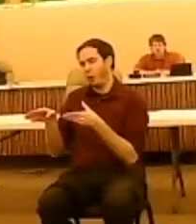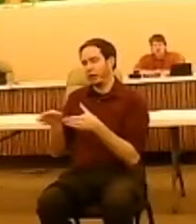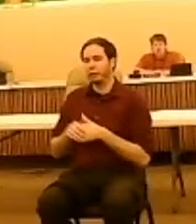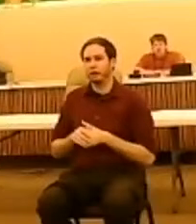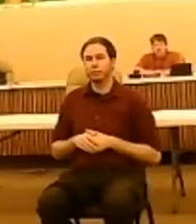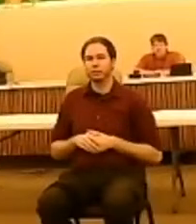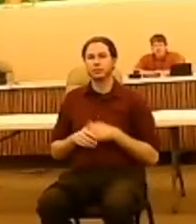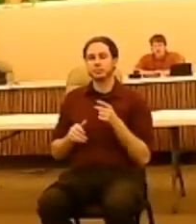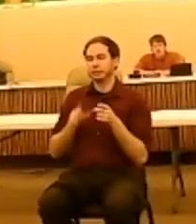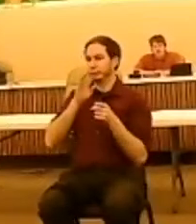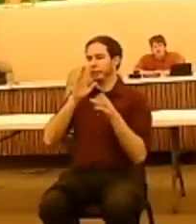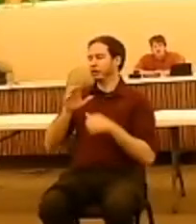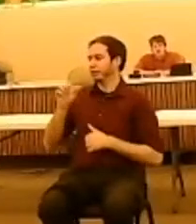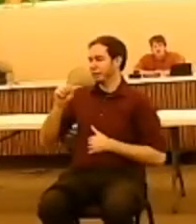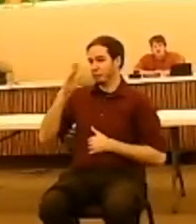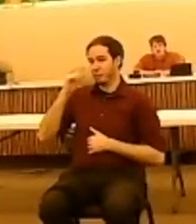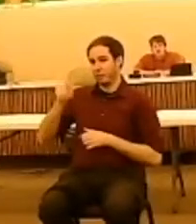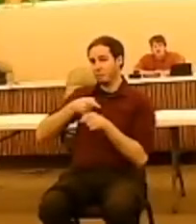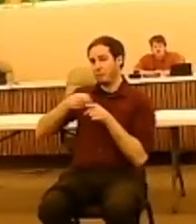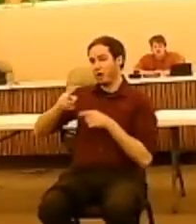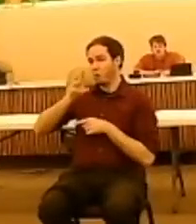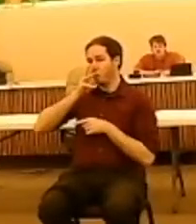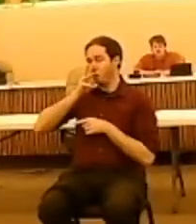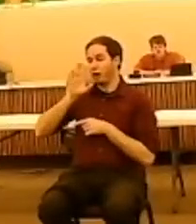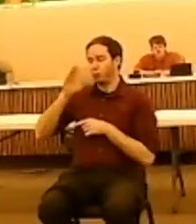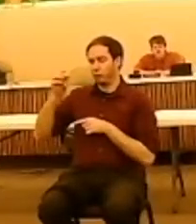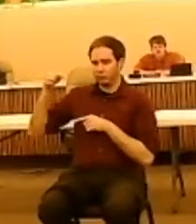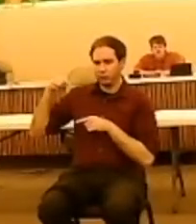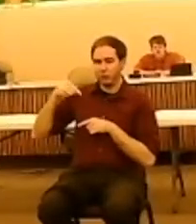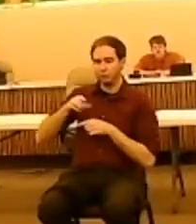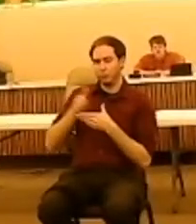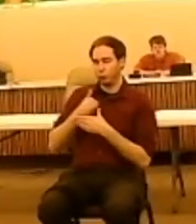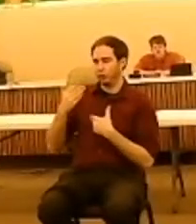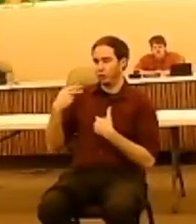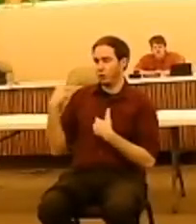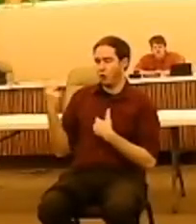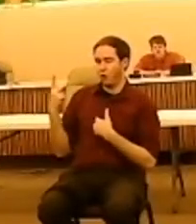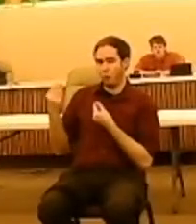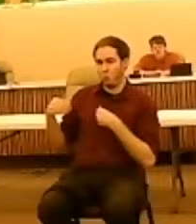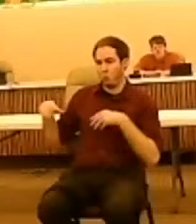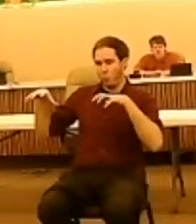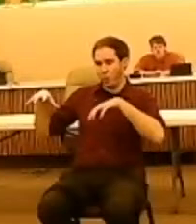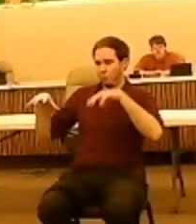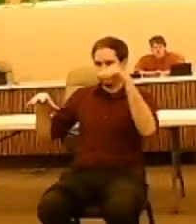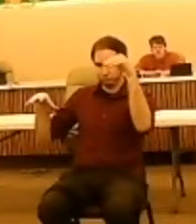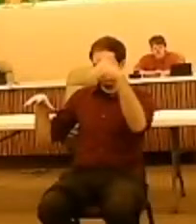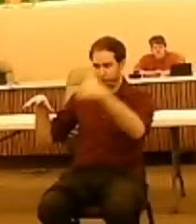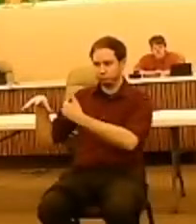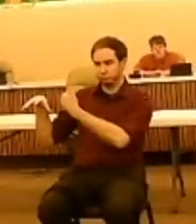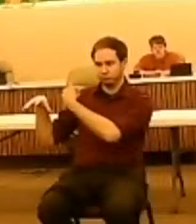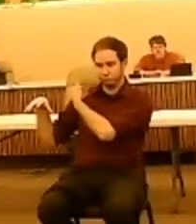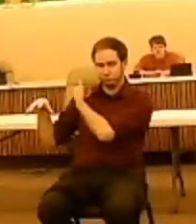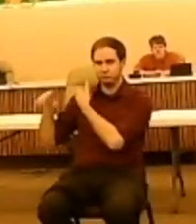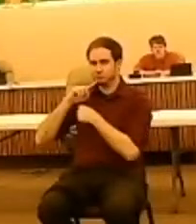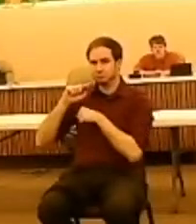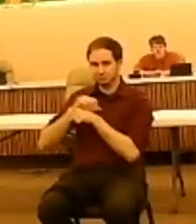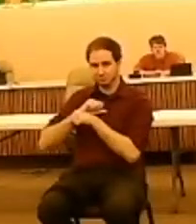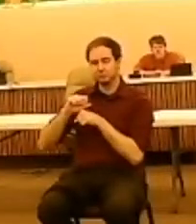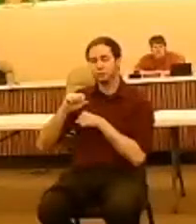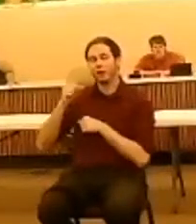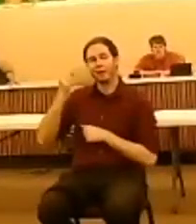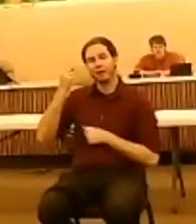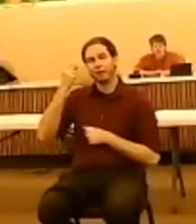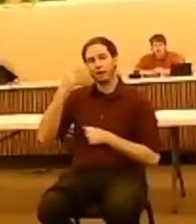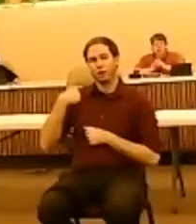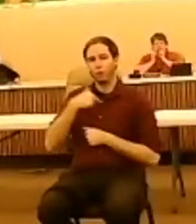the main water line comes down between both our properties, Mark's and ours, and it does follow the line. But the main